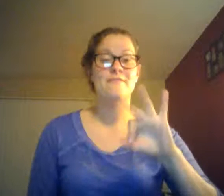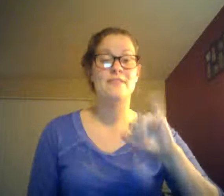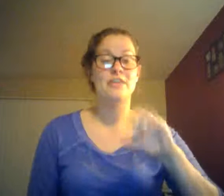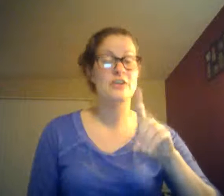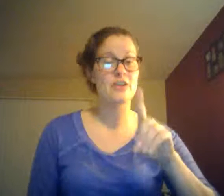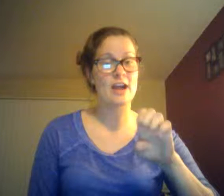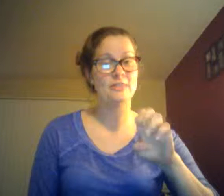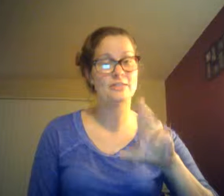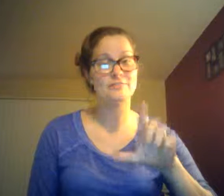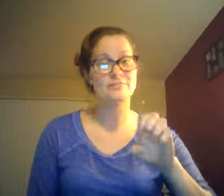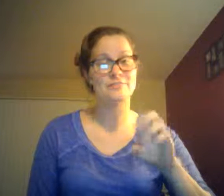Fiddler crabs,